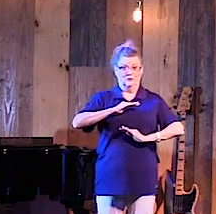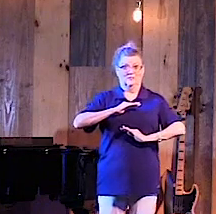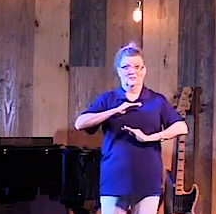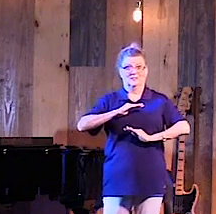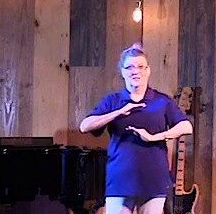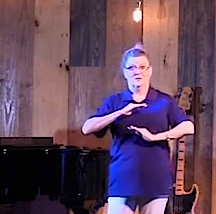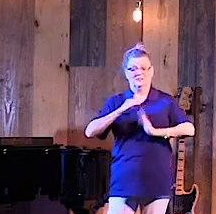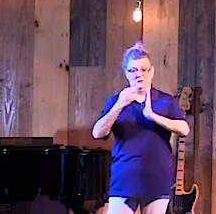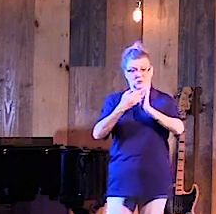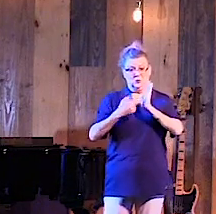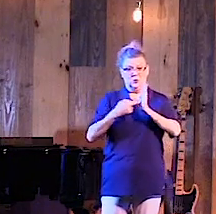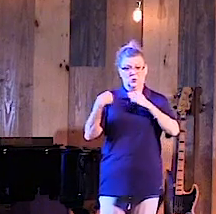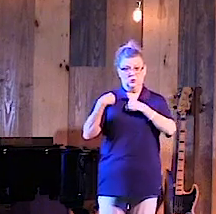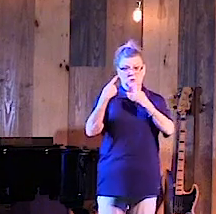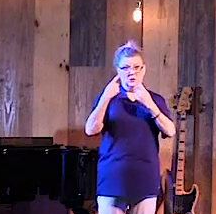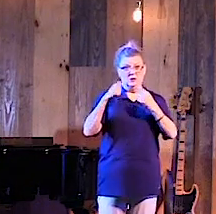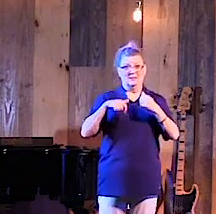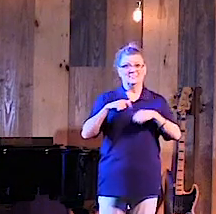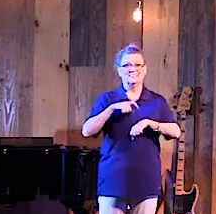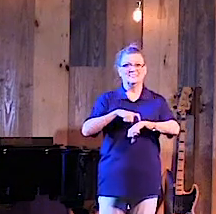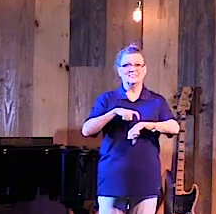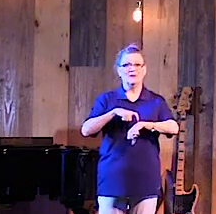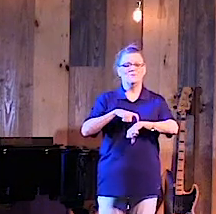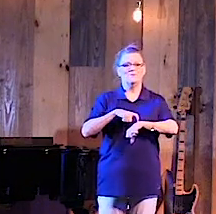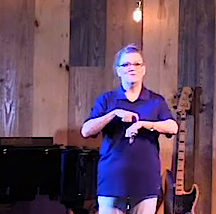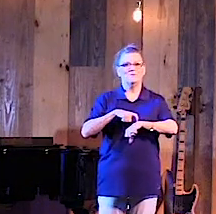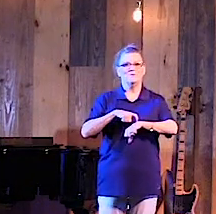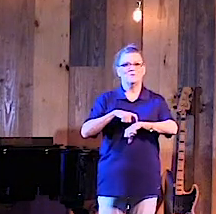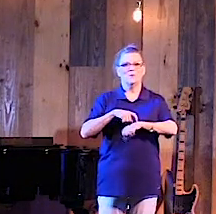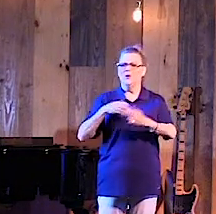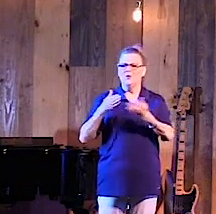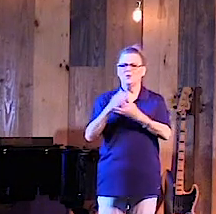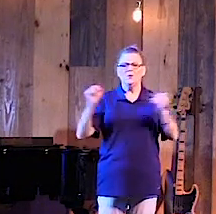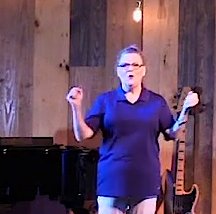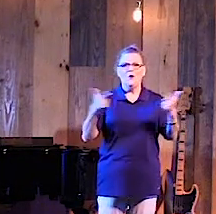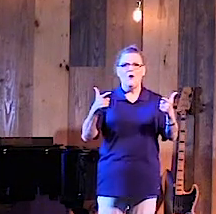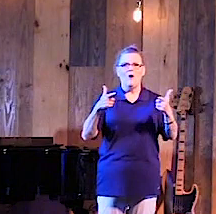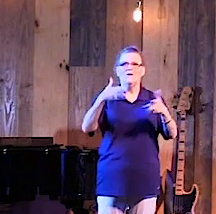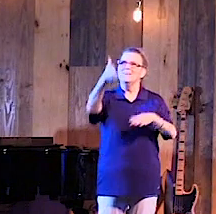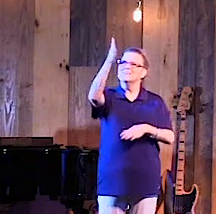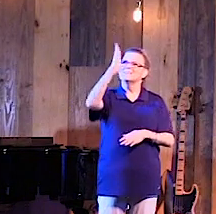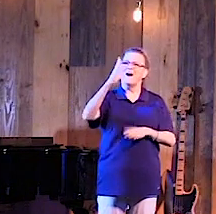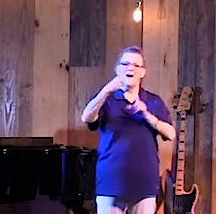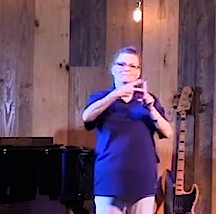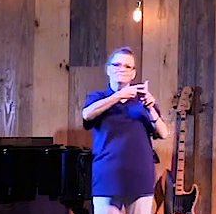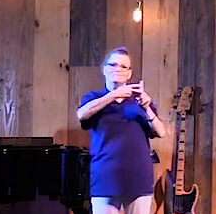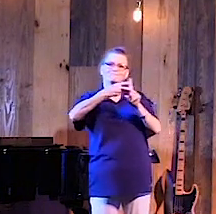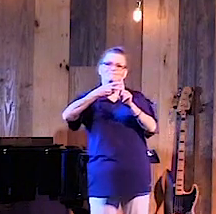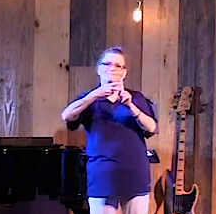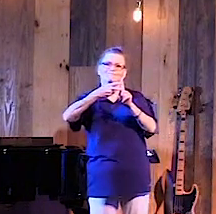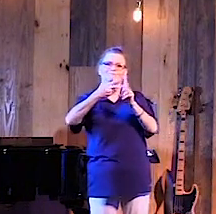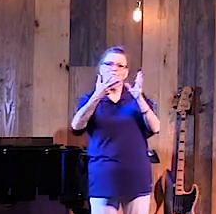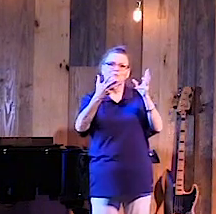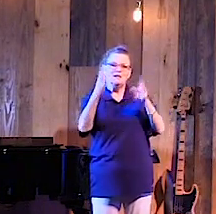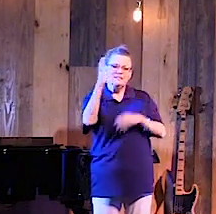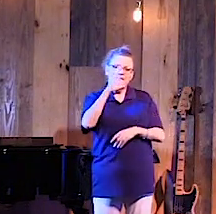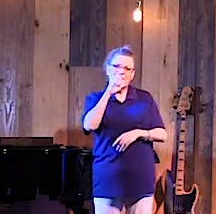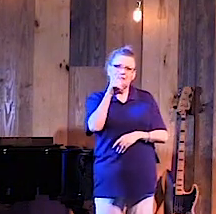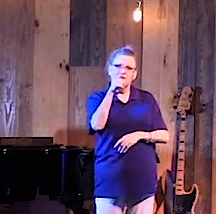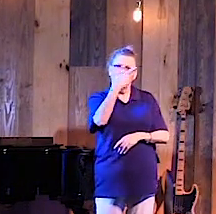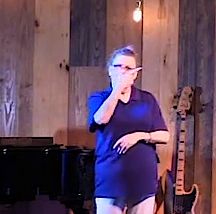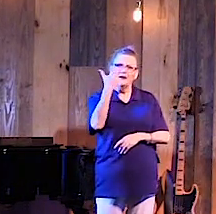Listen, through any and all of this, God is drawing you. He's seeking you because he's recklessly pursuing